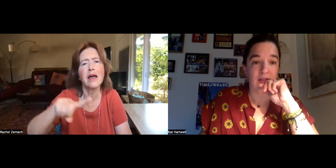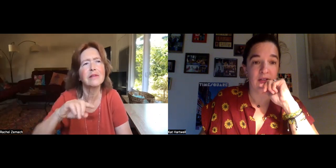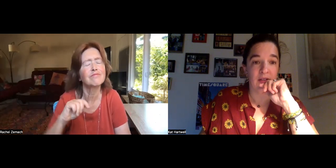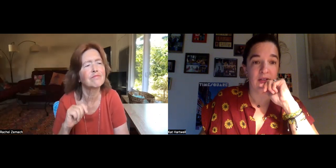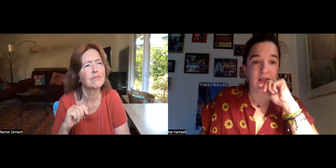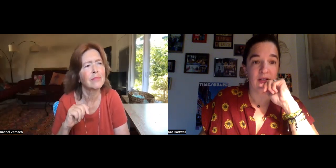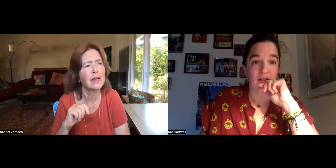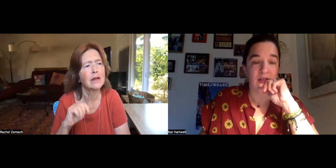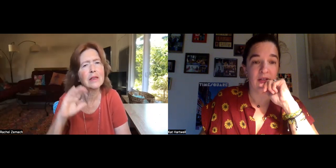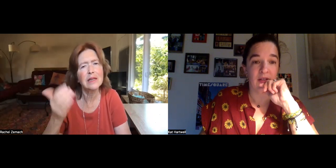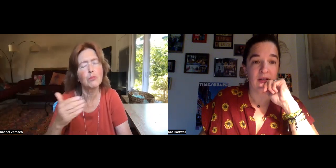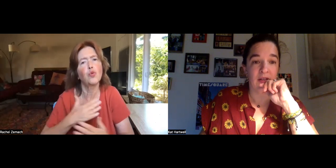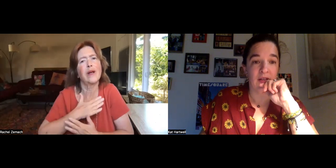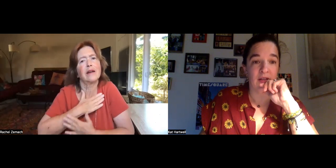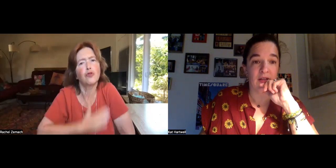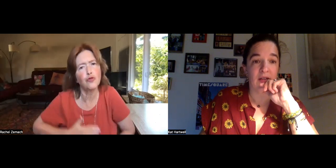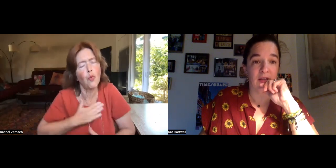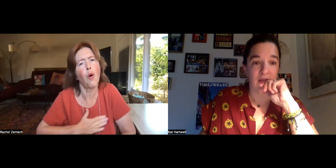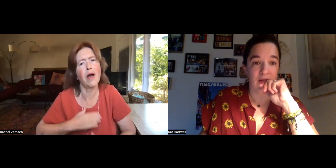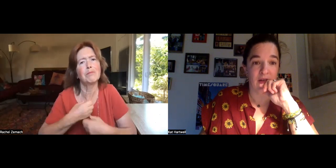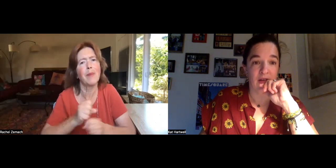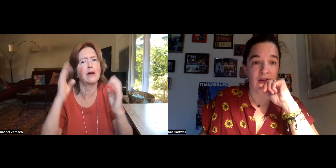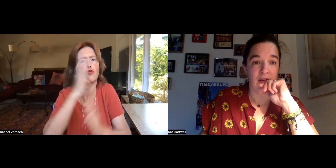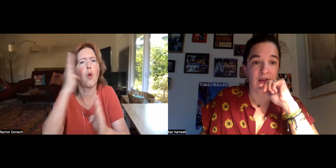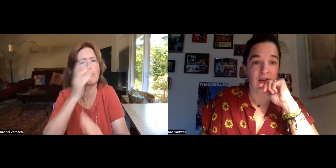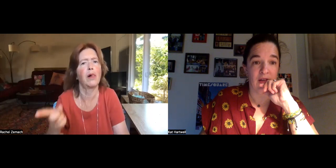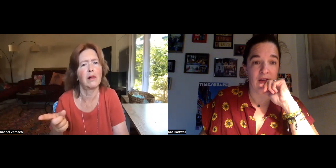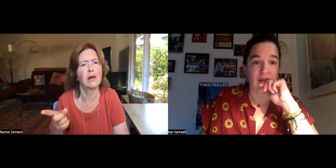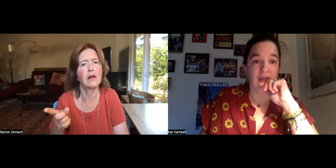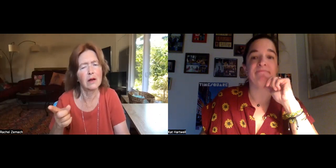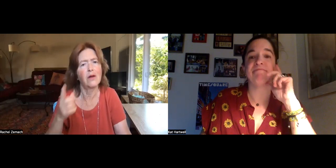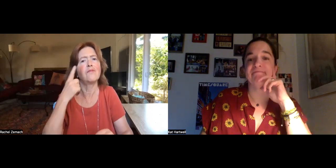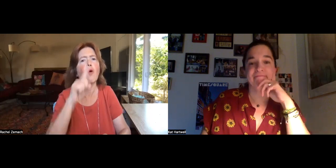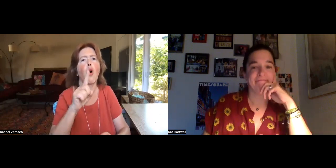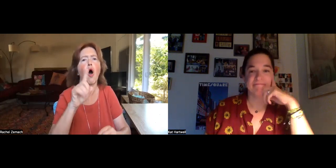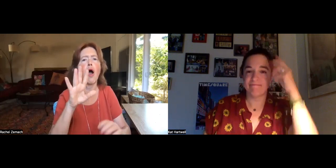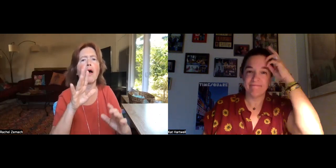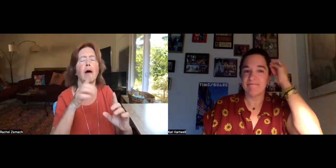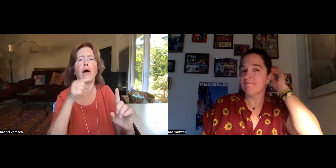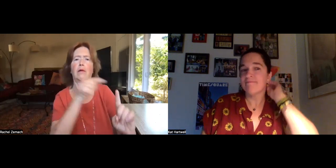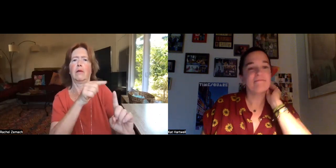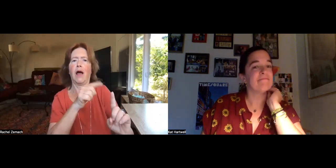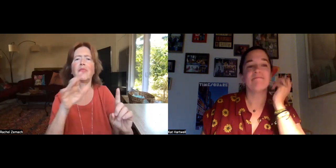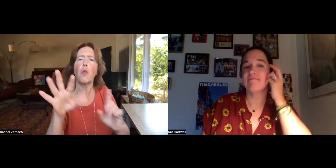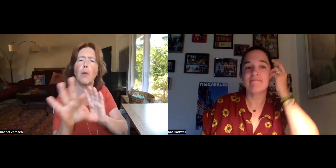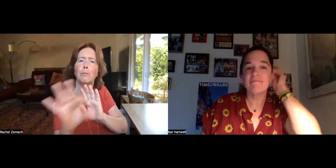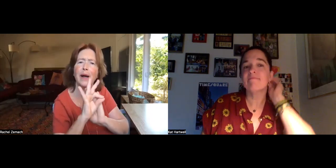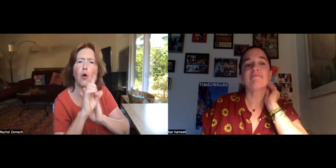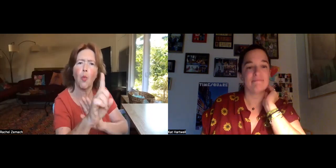they seemed to enjoy making trouble. Boy, they would pick